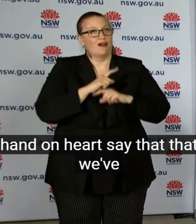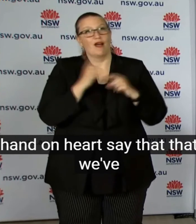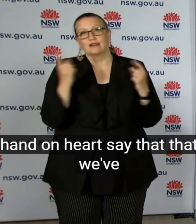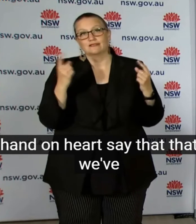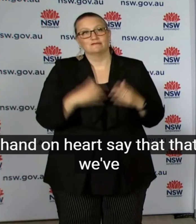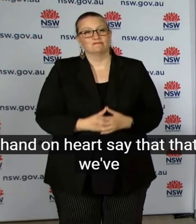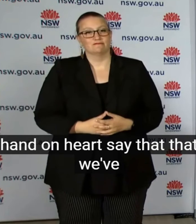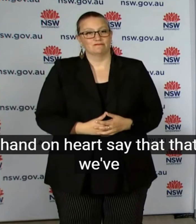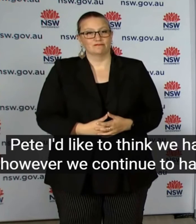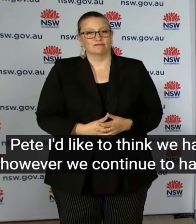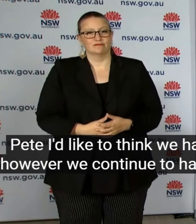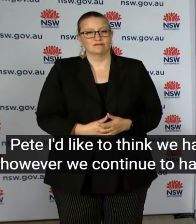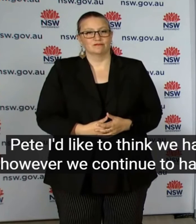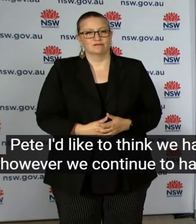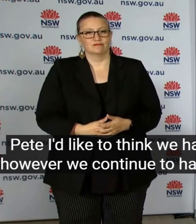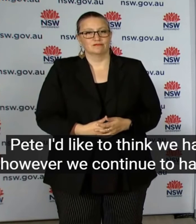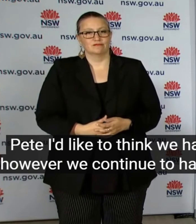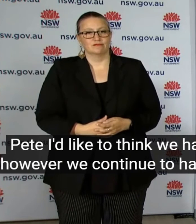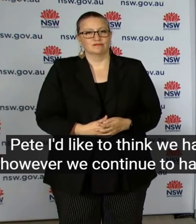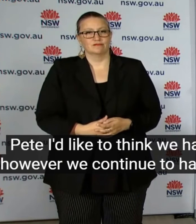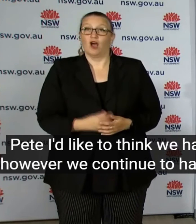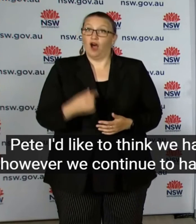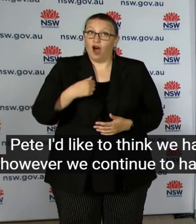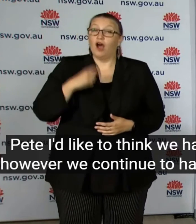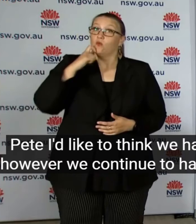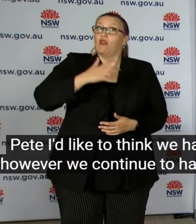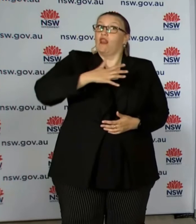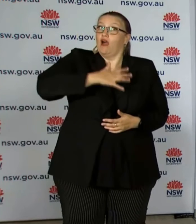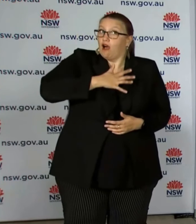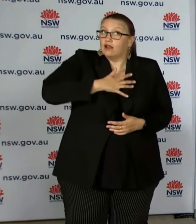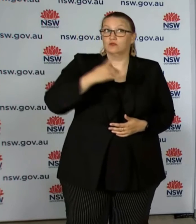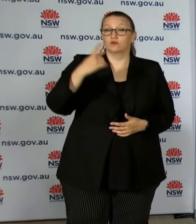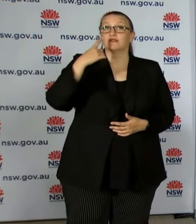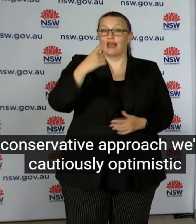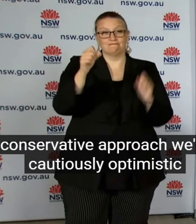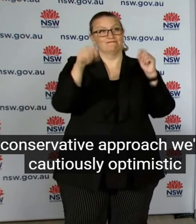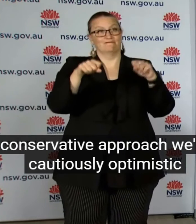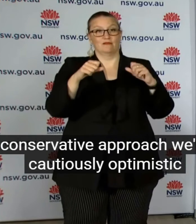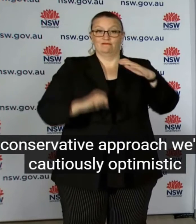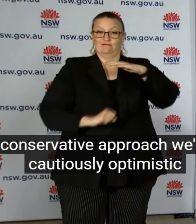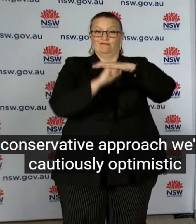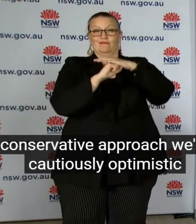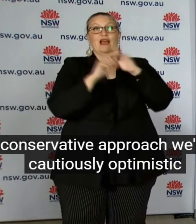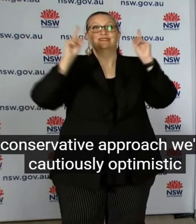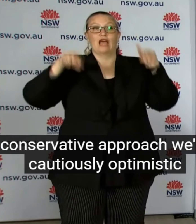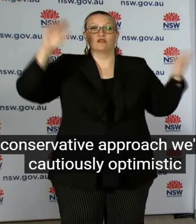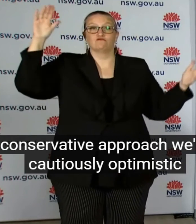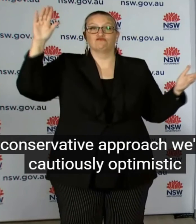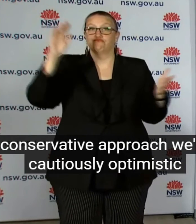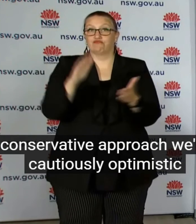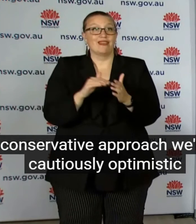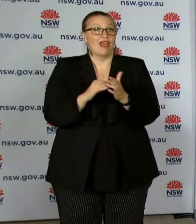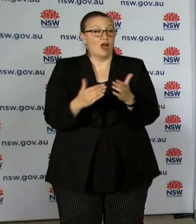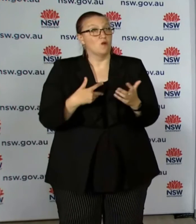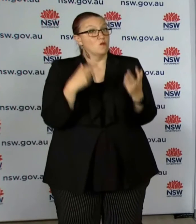have. However, we continue to have a conservative approach. We're cautiously optimistic, seeing these